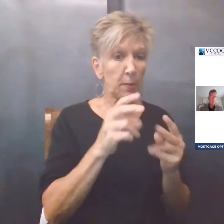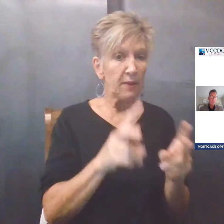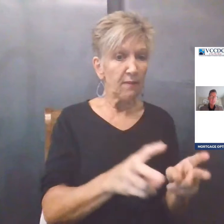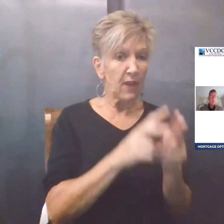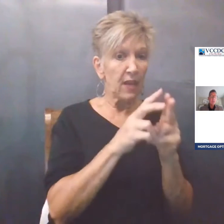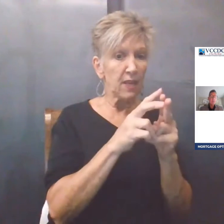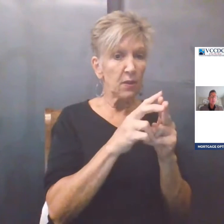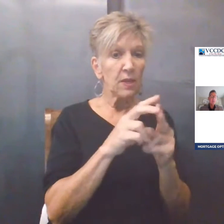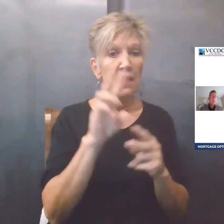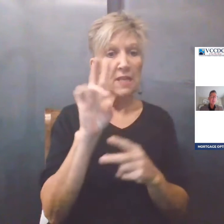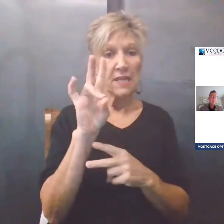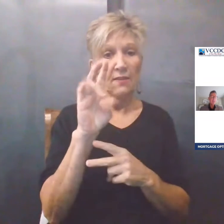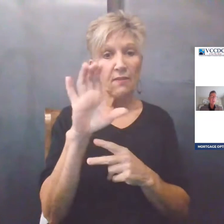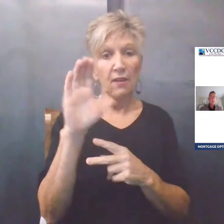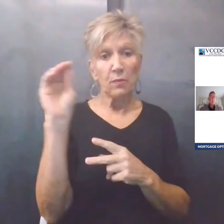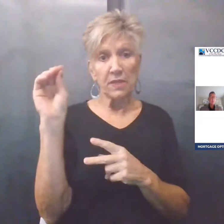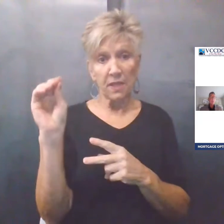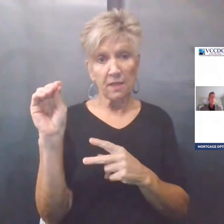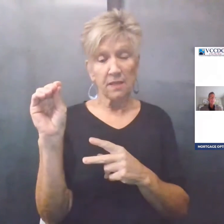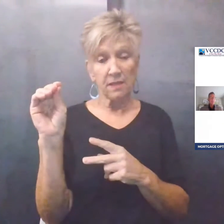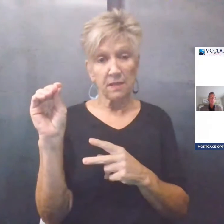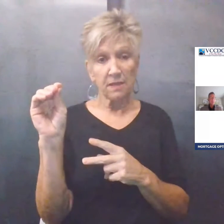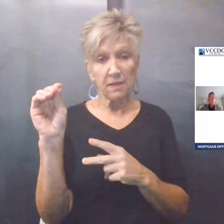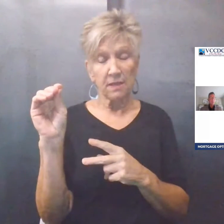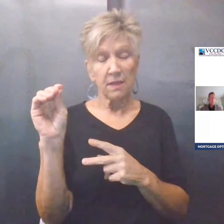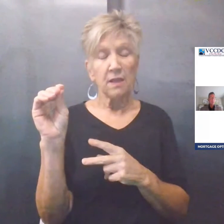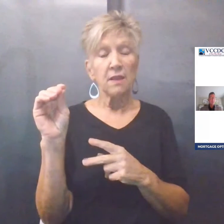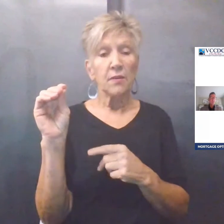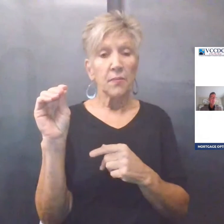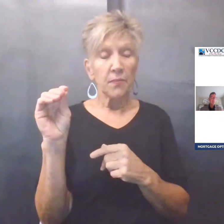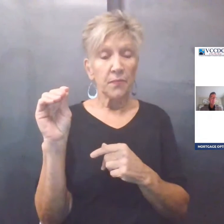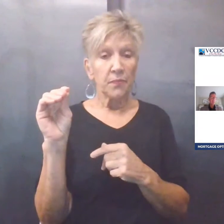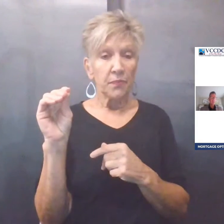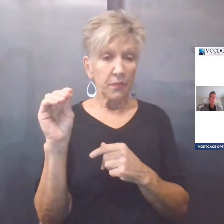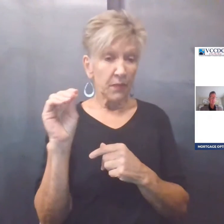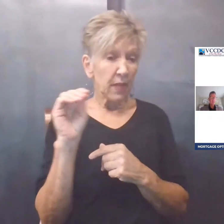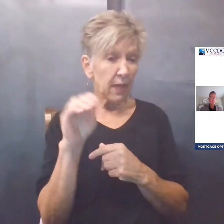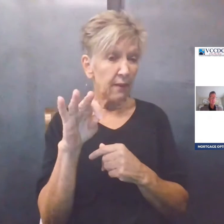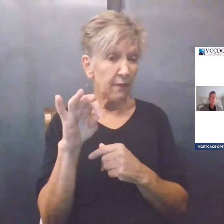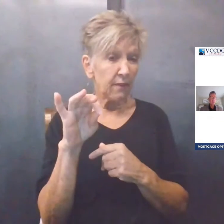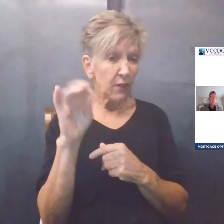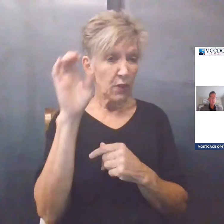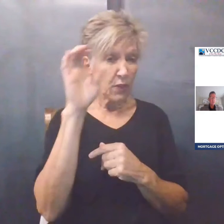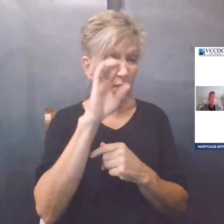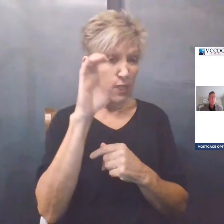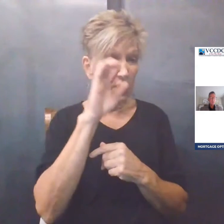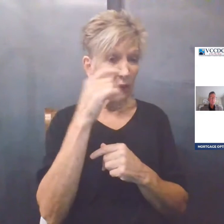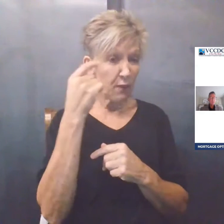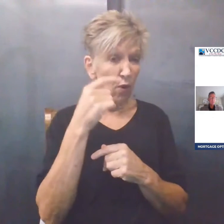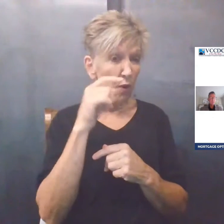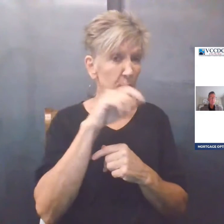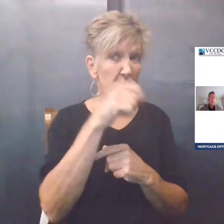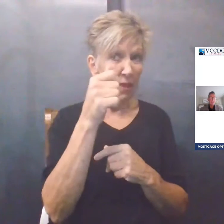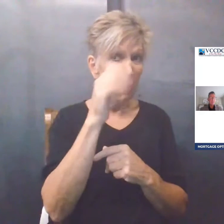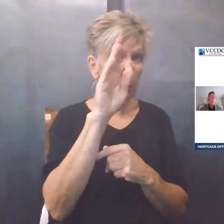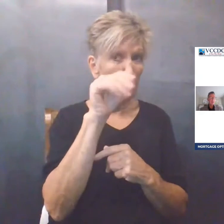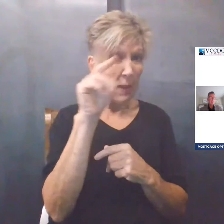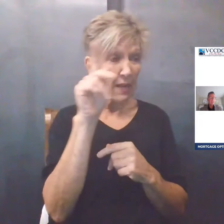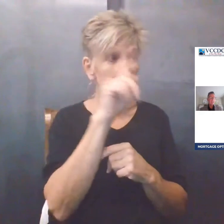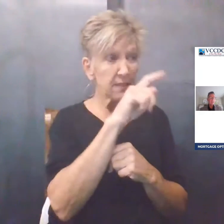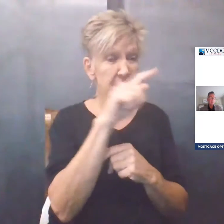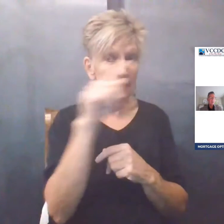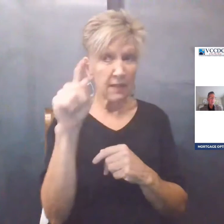75%. So at that point in time, if you're searching prospective lenders, you can do this math